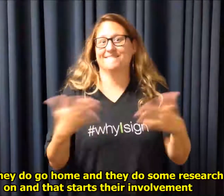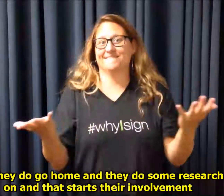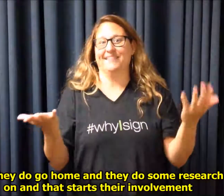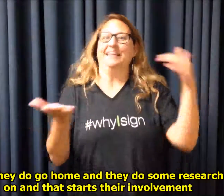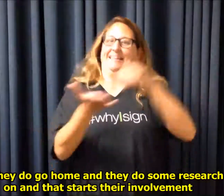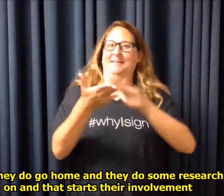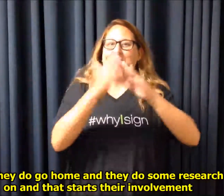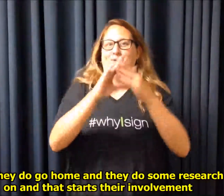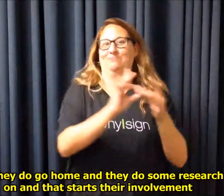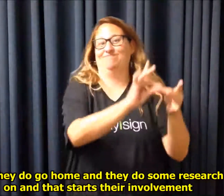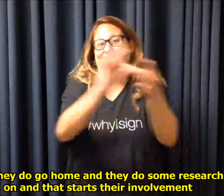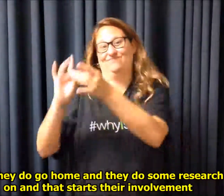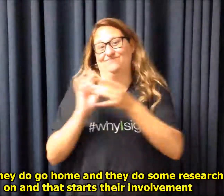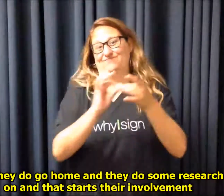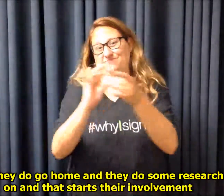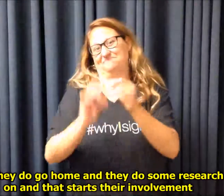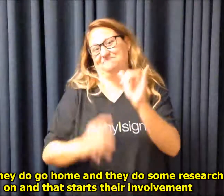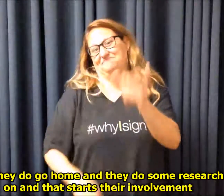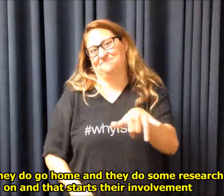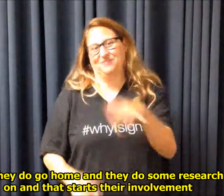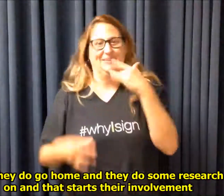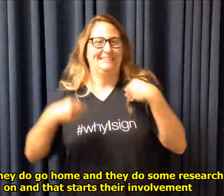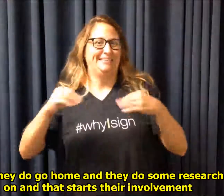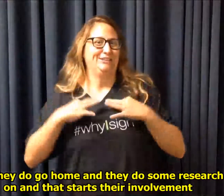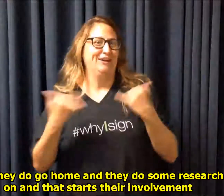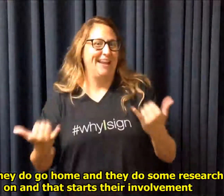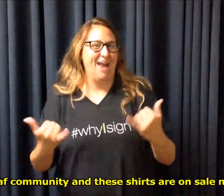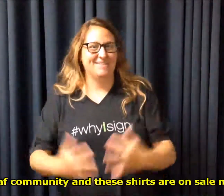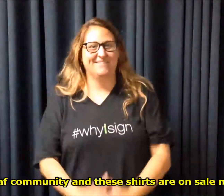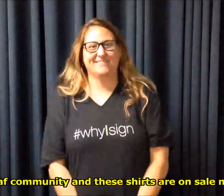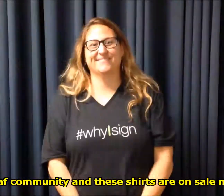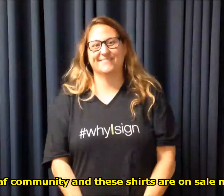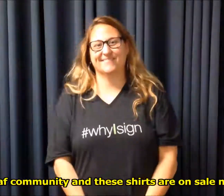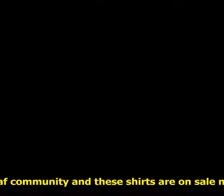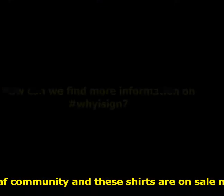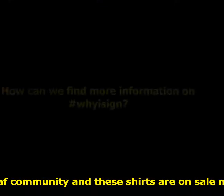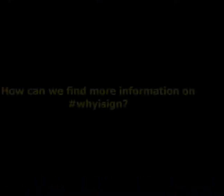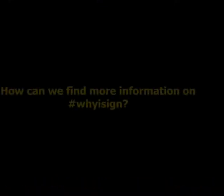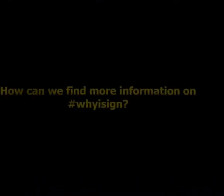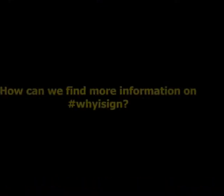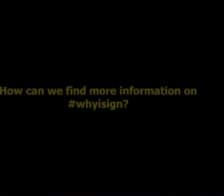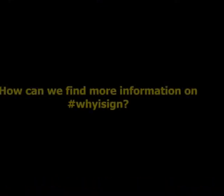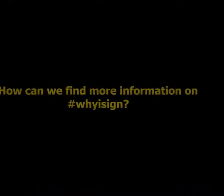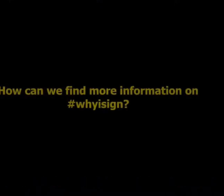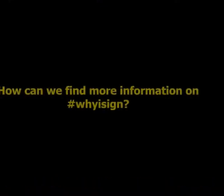they do some research later on, and that starts their involvement in the deaf community. And these shirts are on sale now.